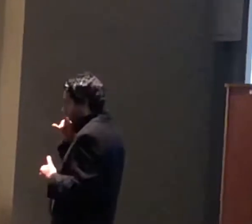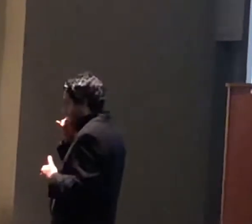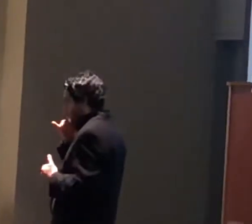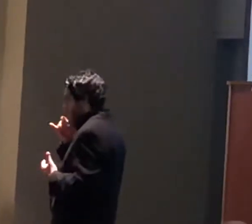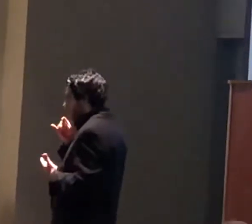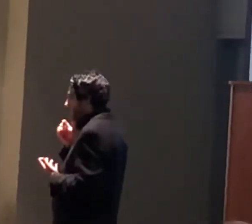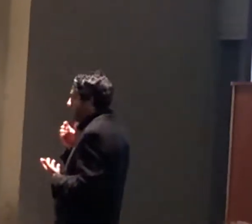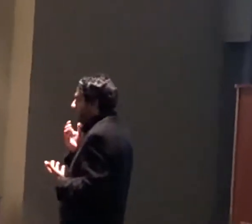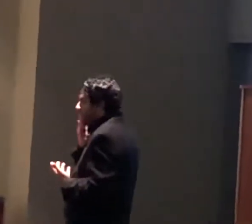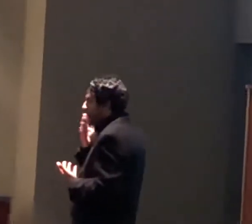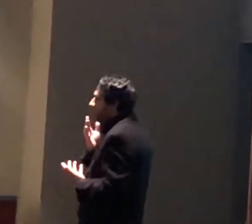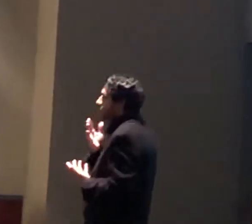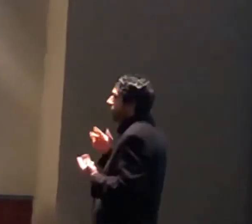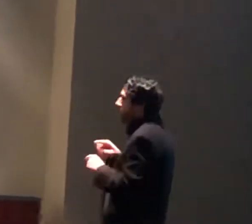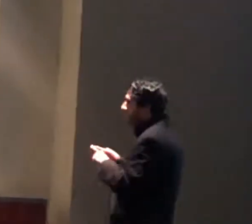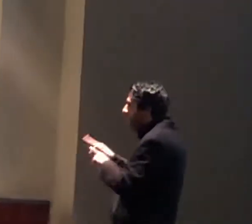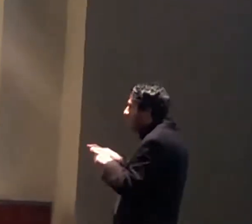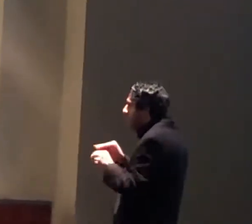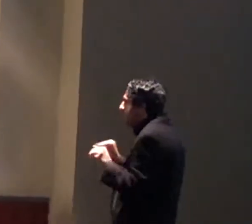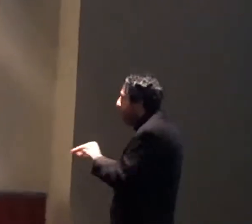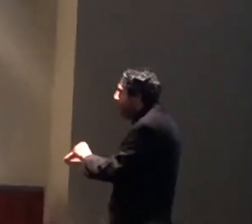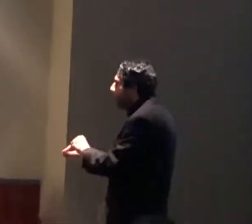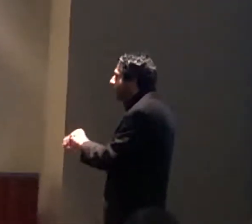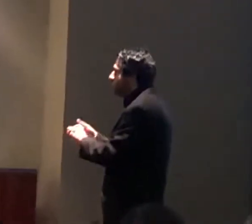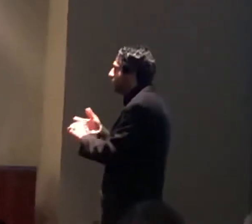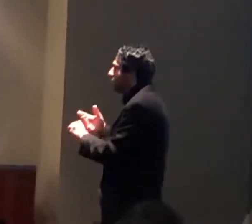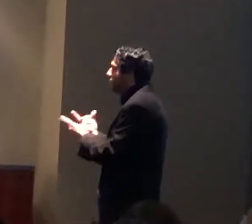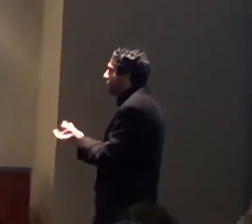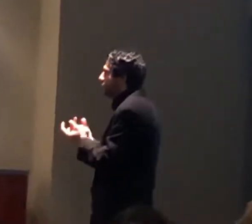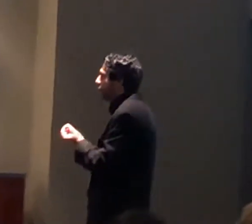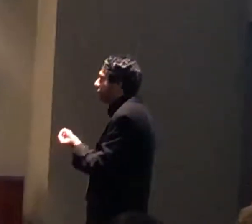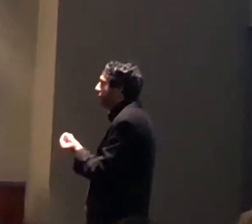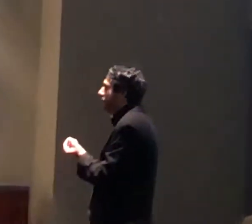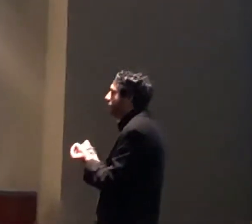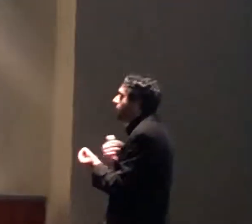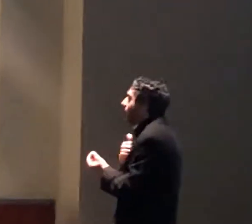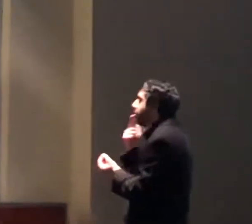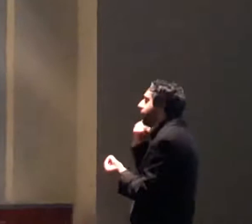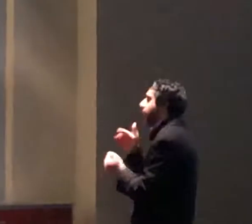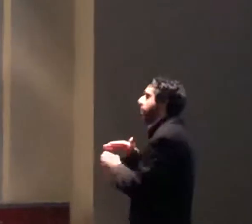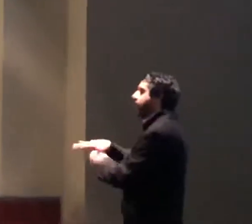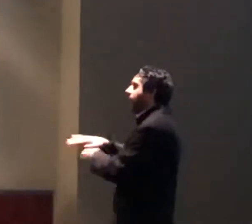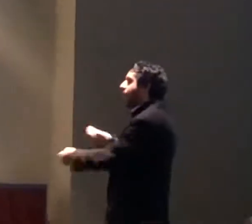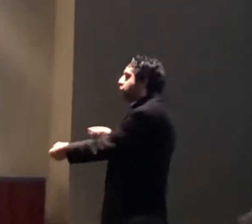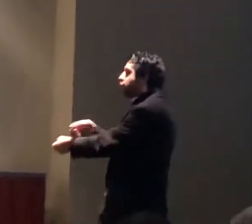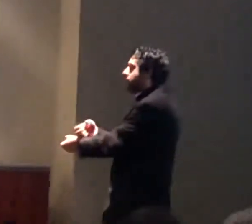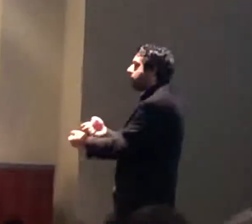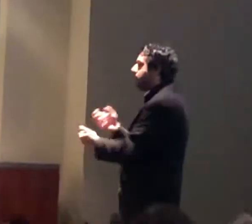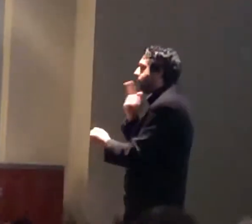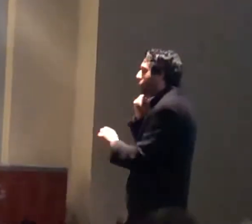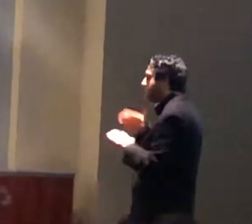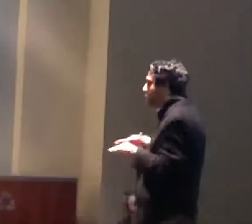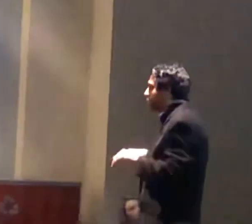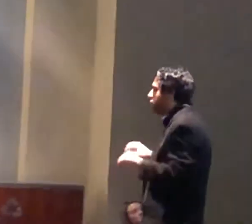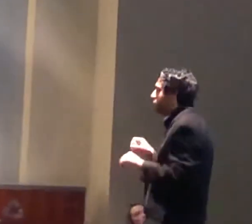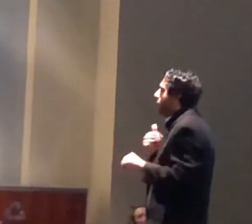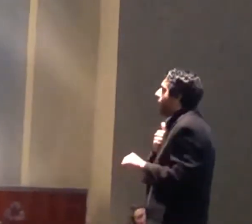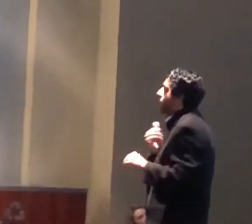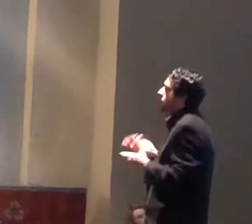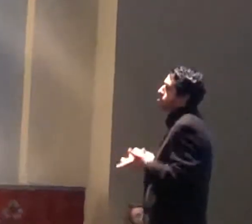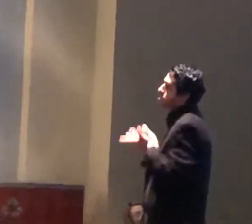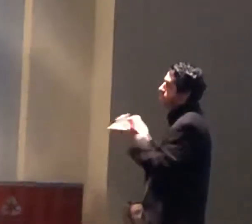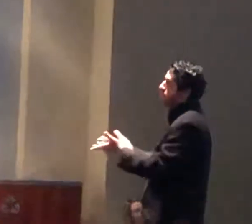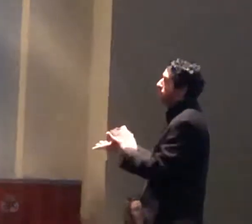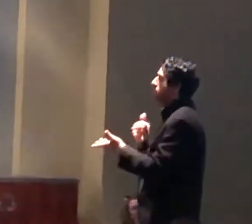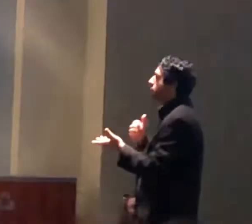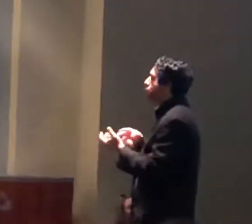downward dog and you're just the mountain, and I don't think that's gonna get enough energy out for the children. So I would do something